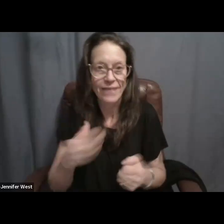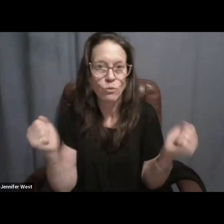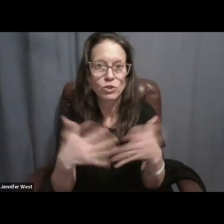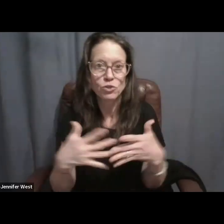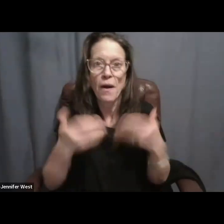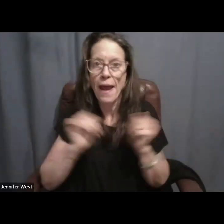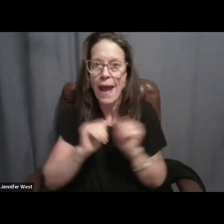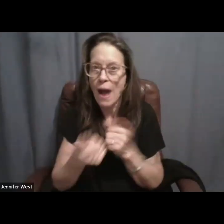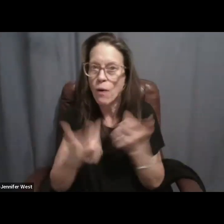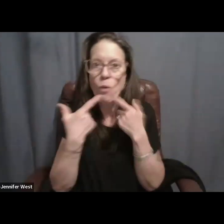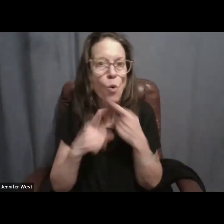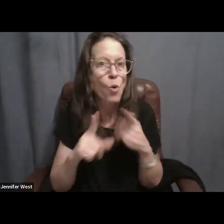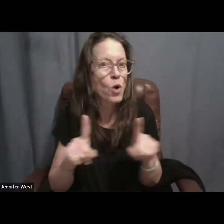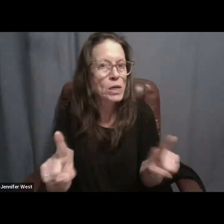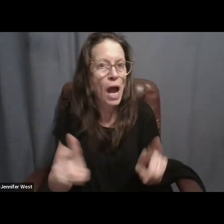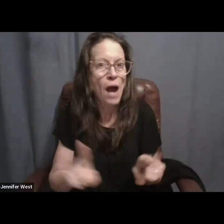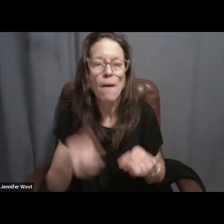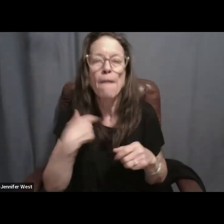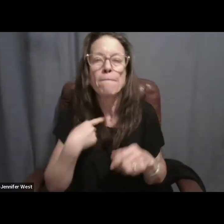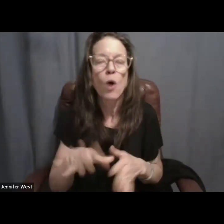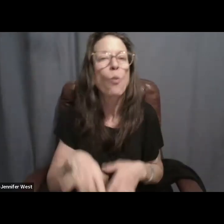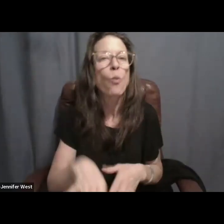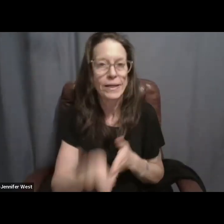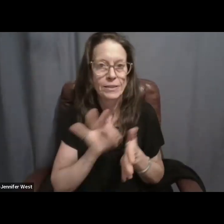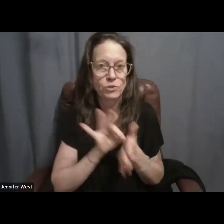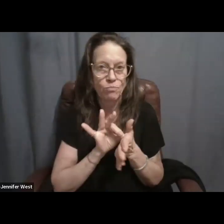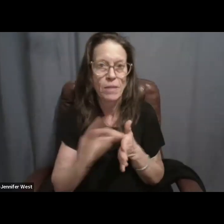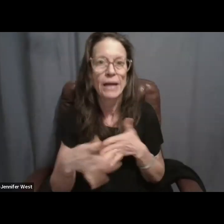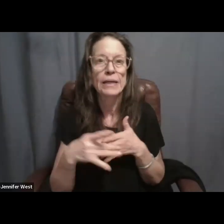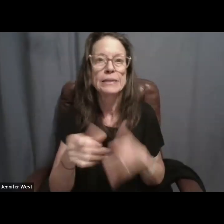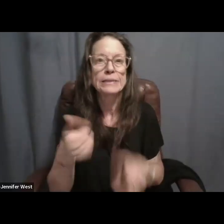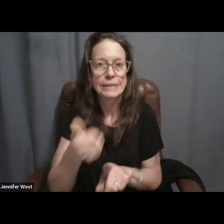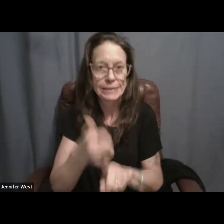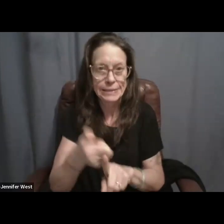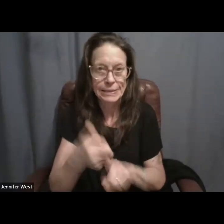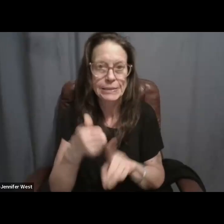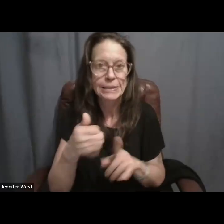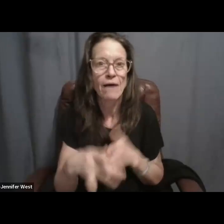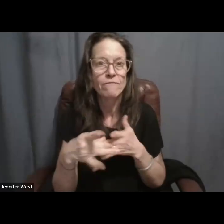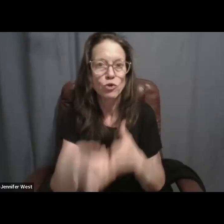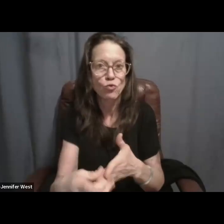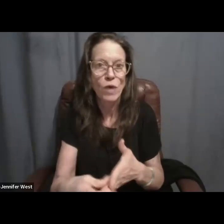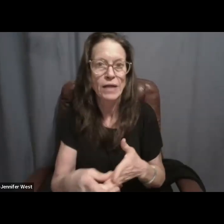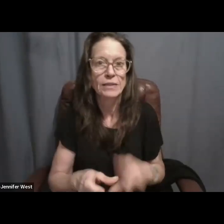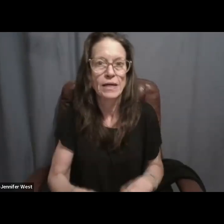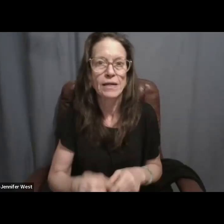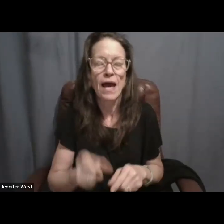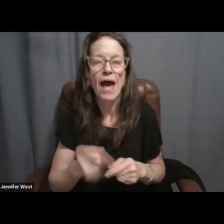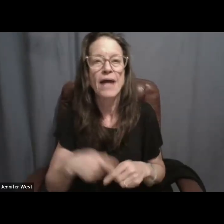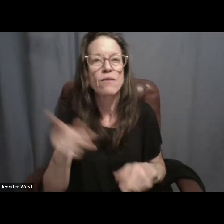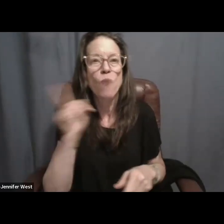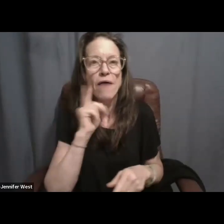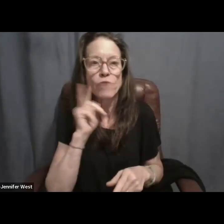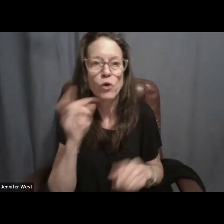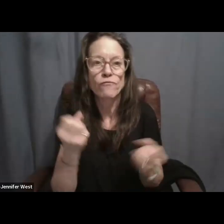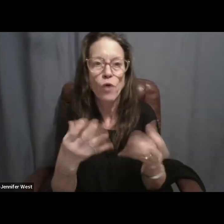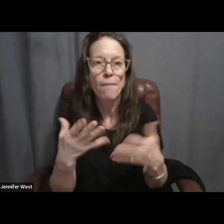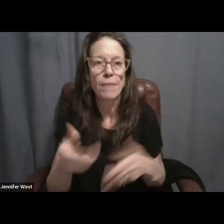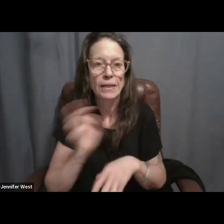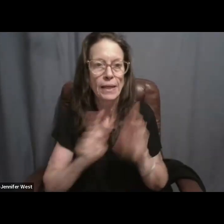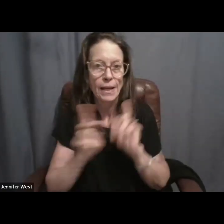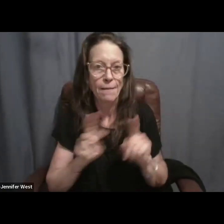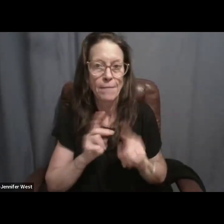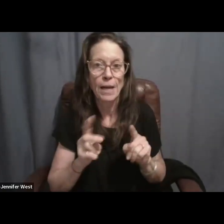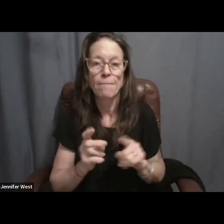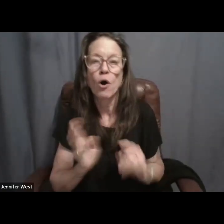we did choose self-directed. And what I'm hearing from many of the folks coming in now into